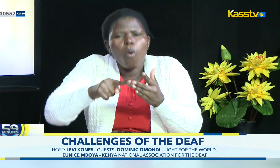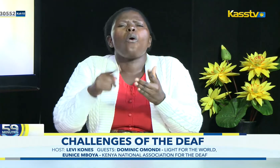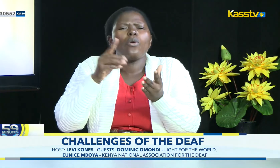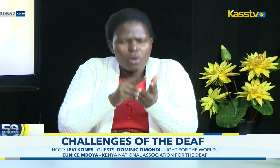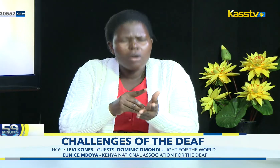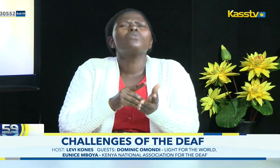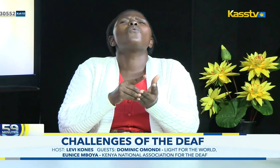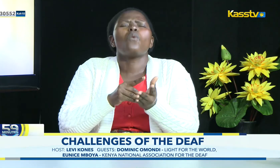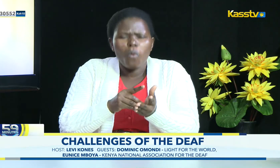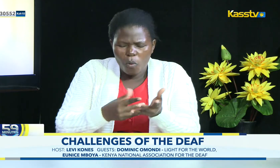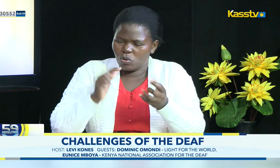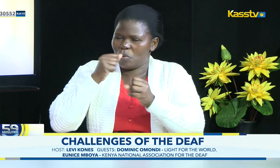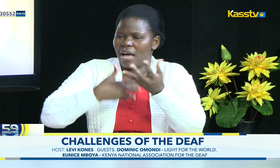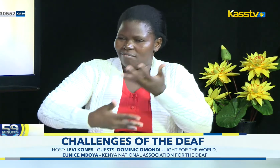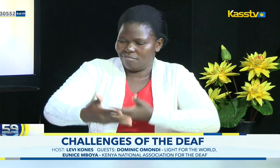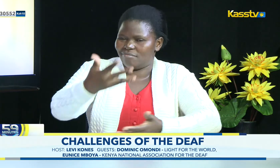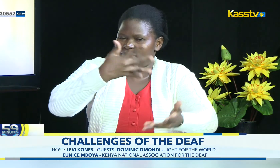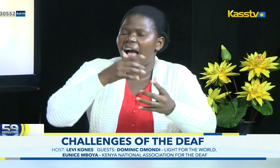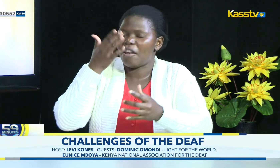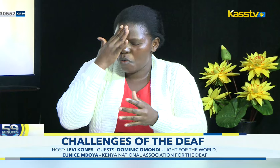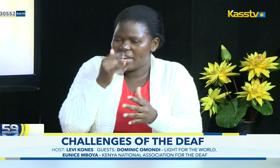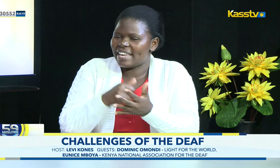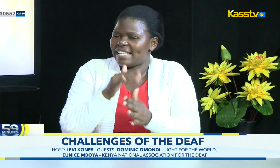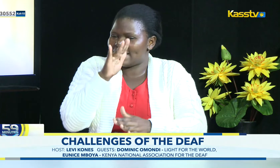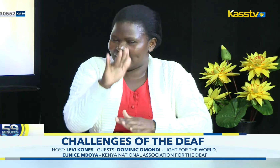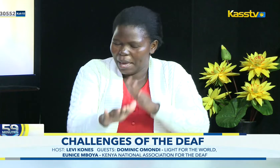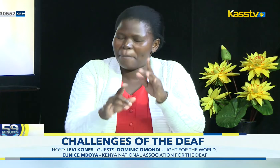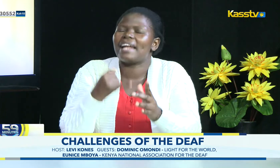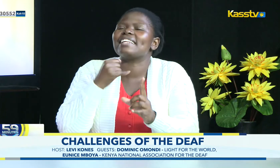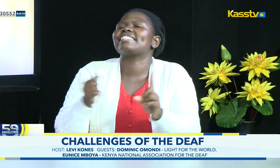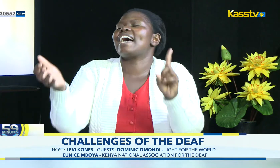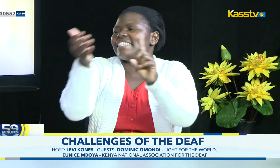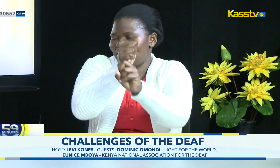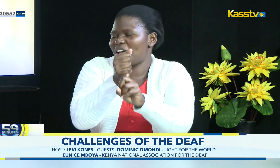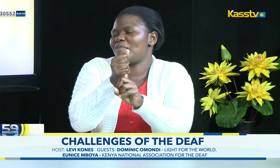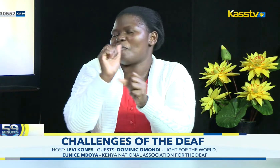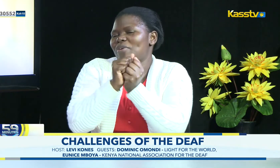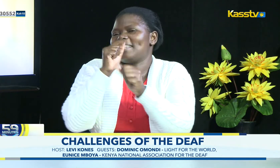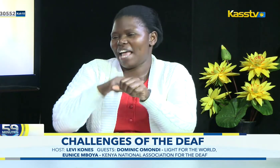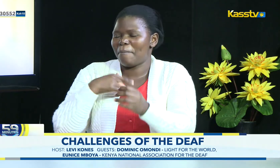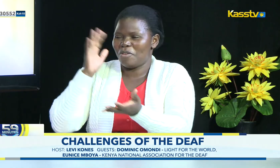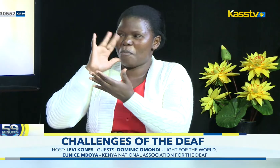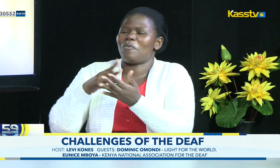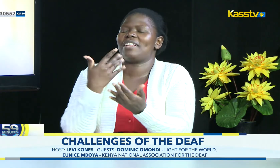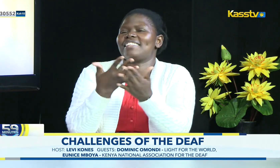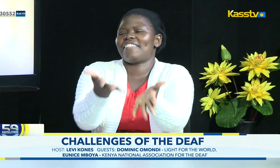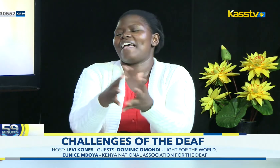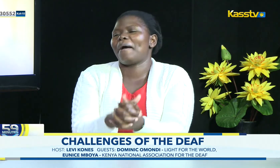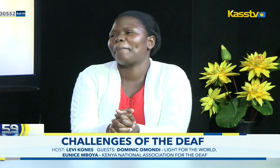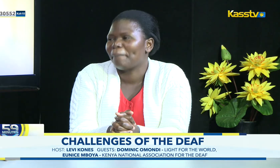will just know sign language, that I can go and communicate to them directly about the illnesses that I have, so that I can receive the services